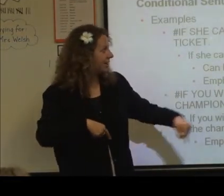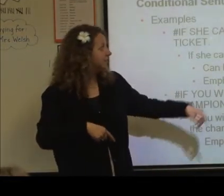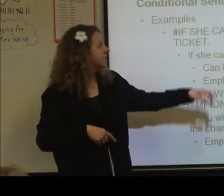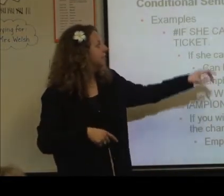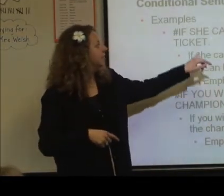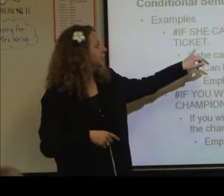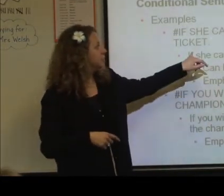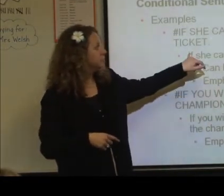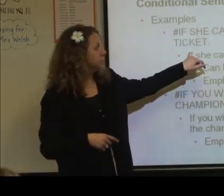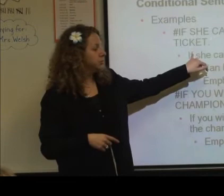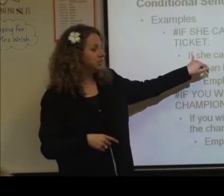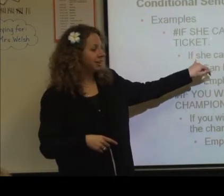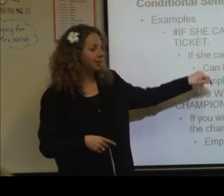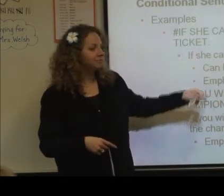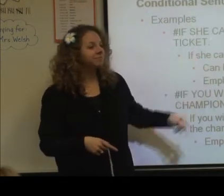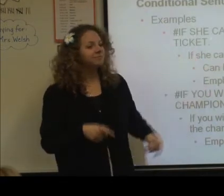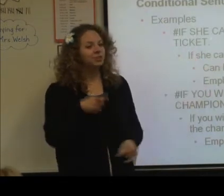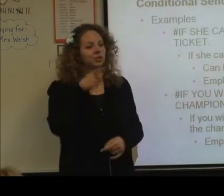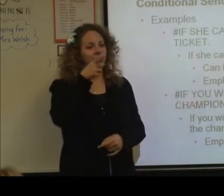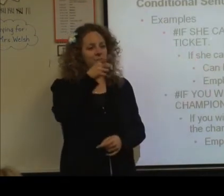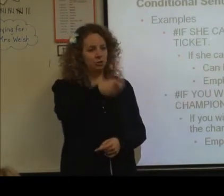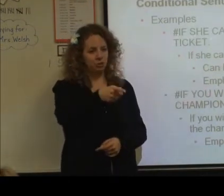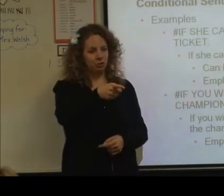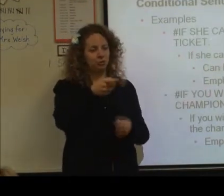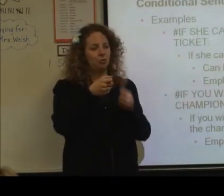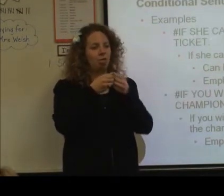Okay, you lose ticket.